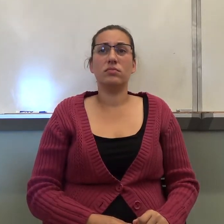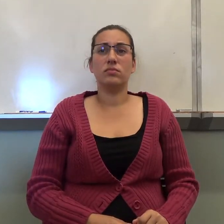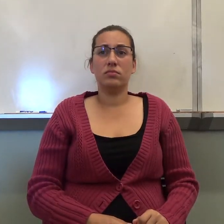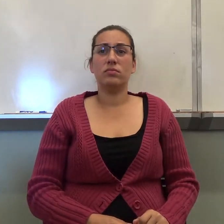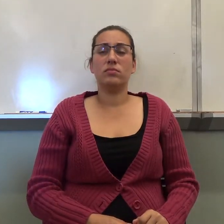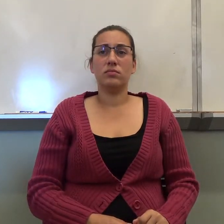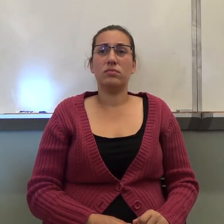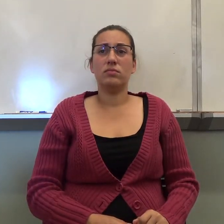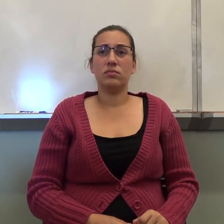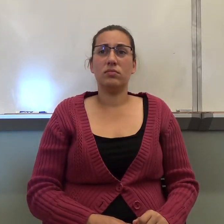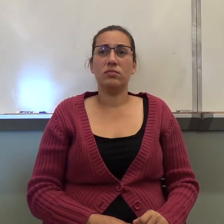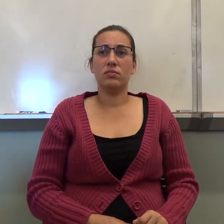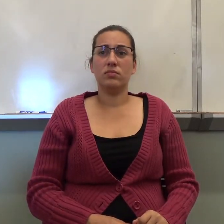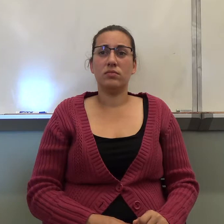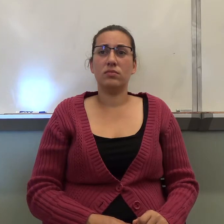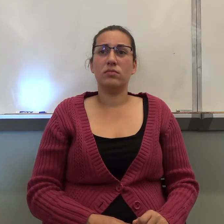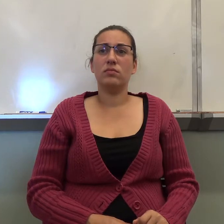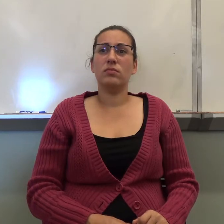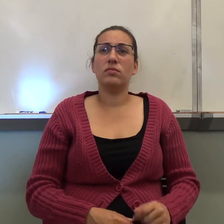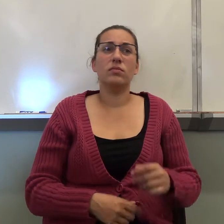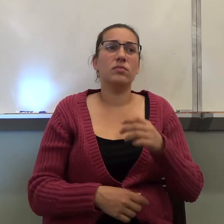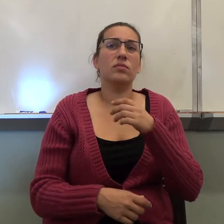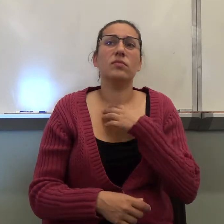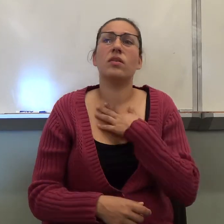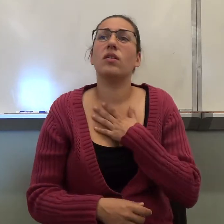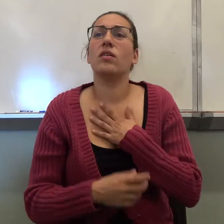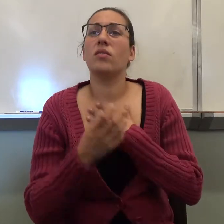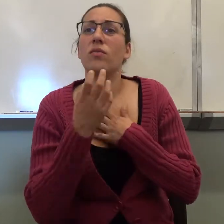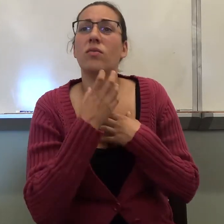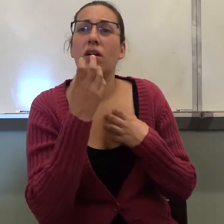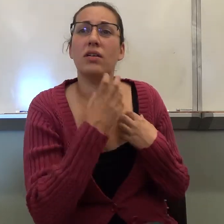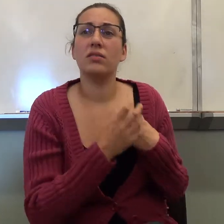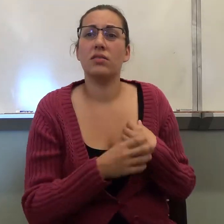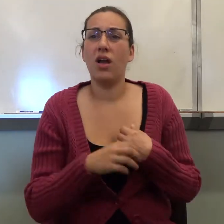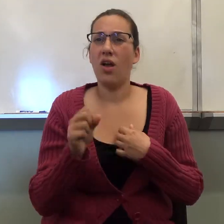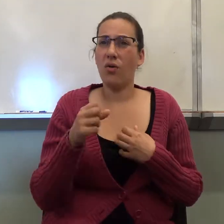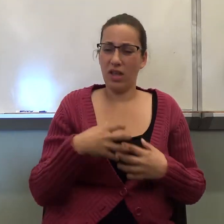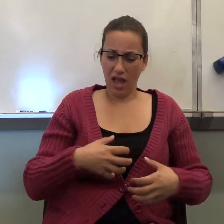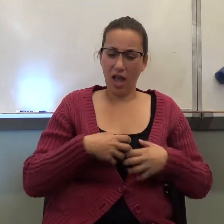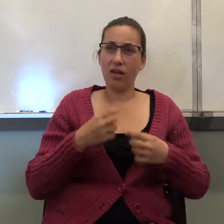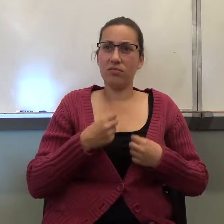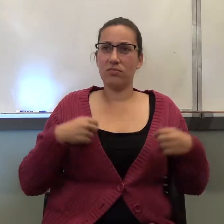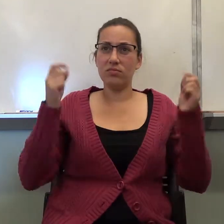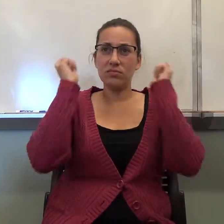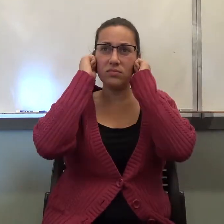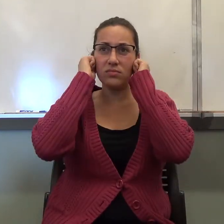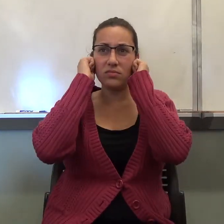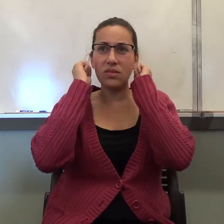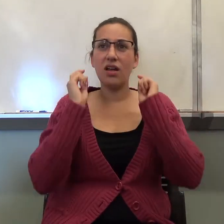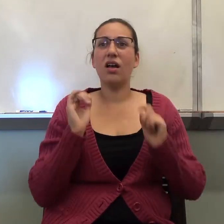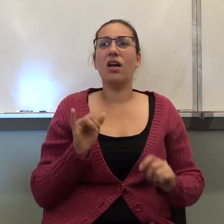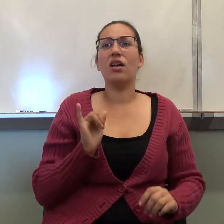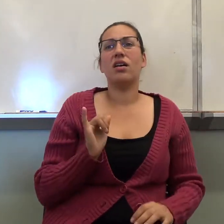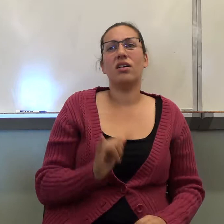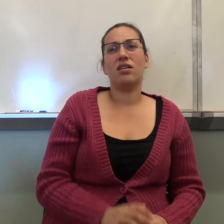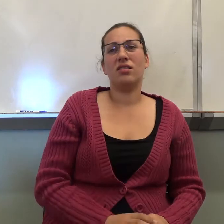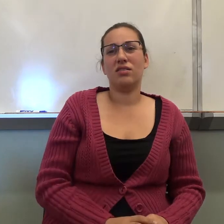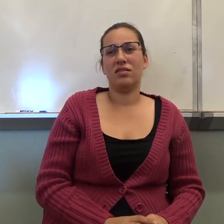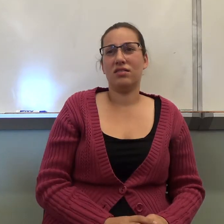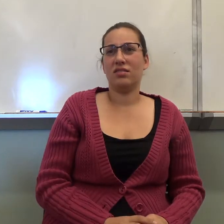talked about associative law, which happens when you're adding or multiplying more than 2 things.